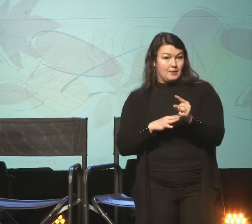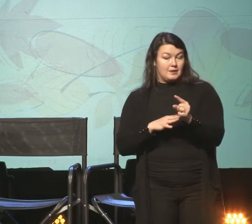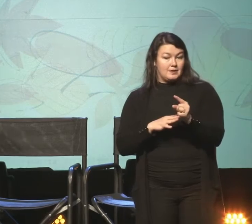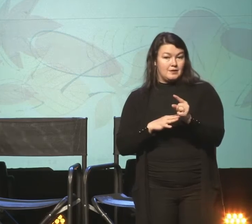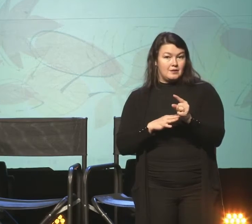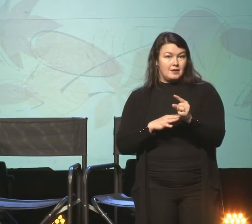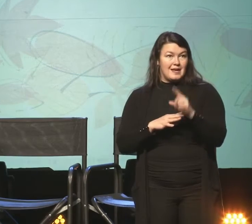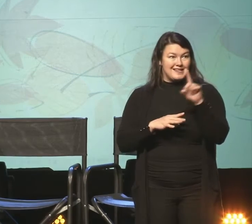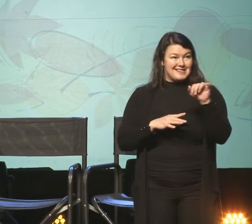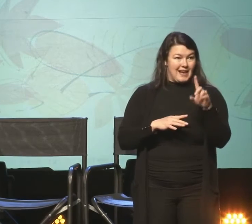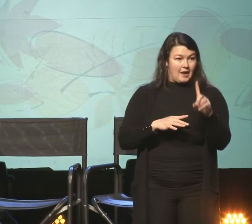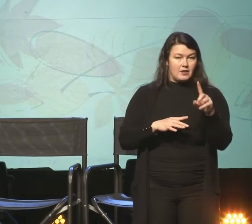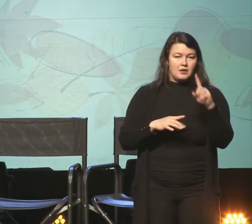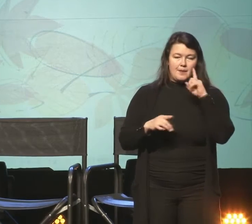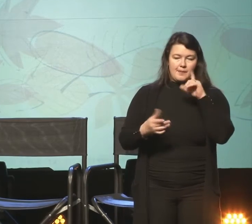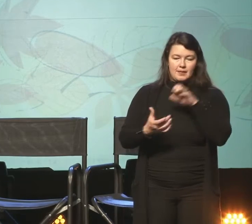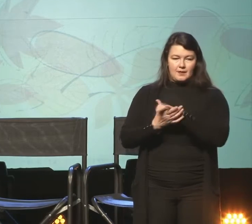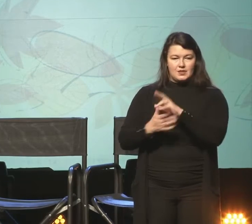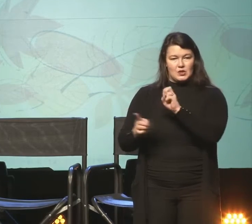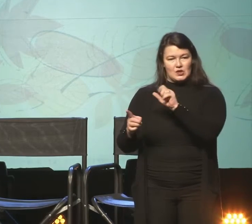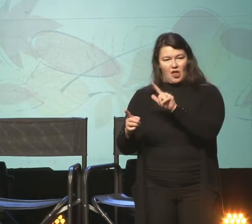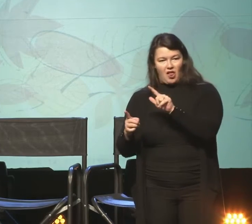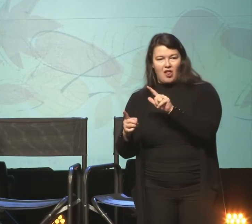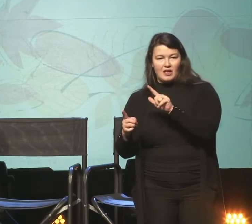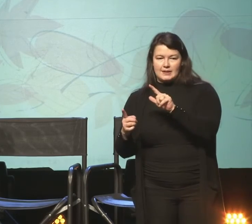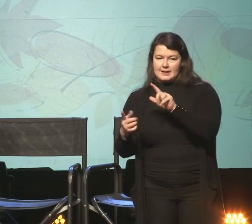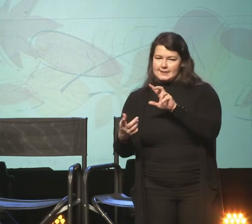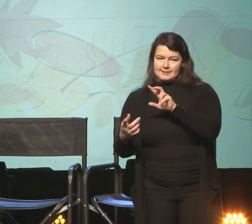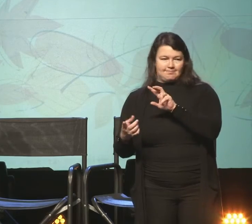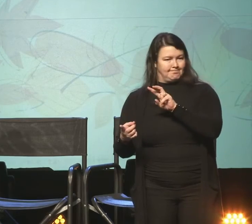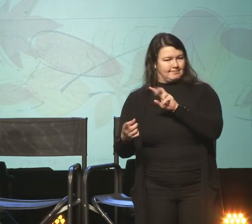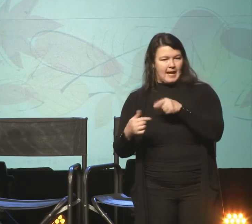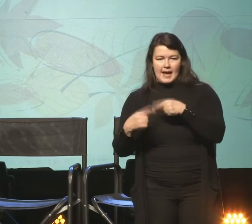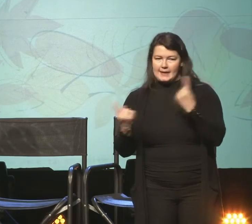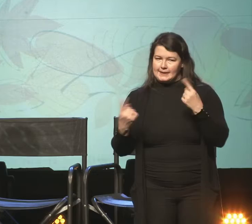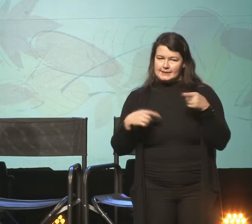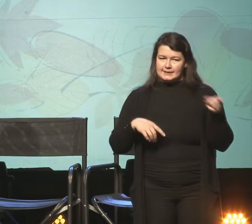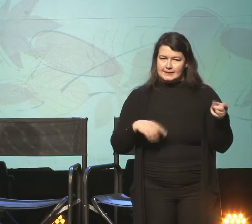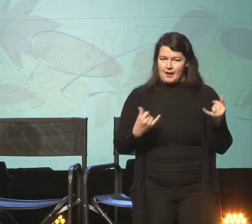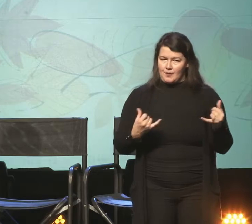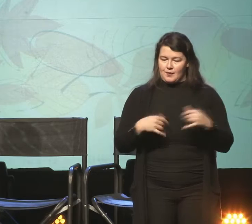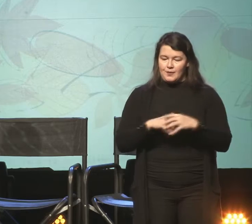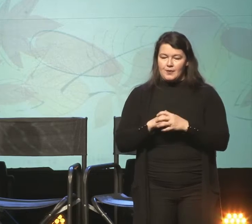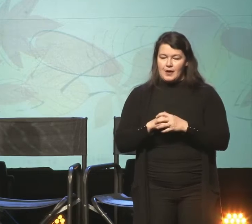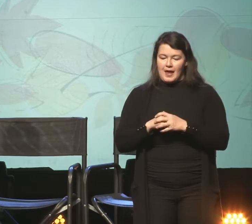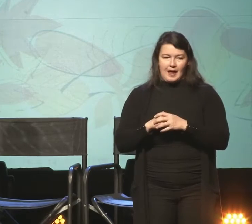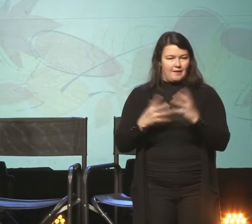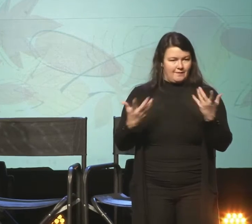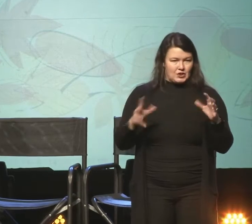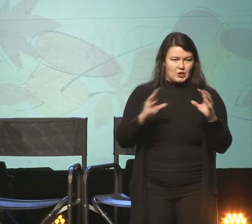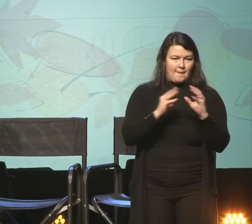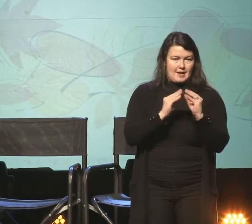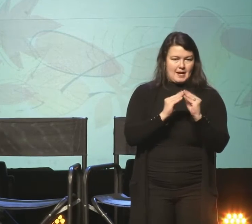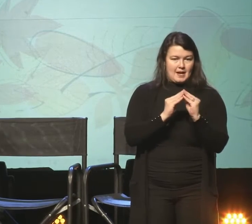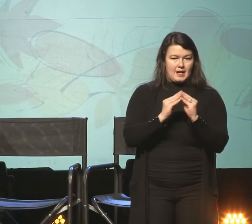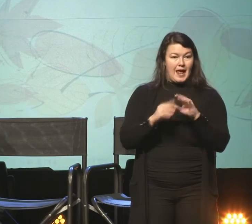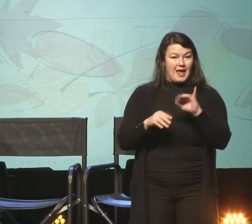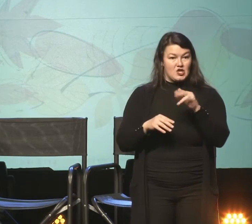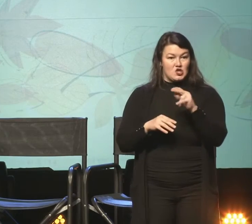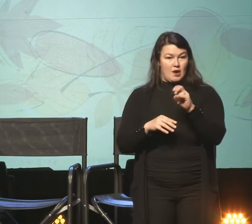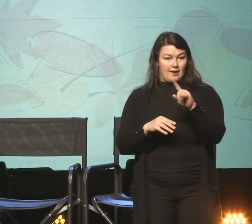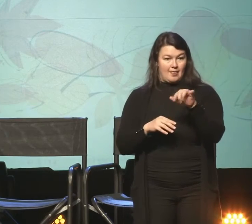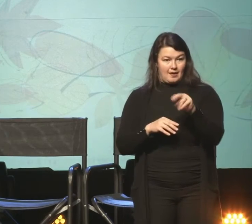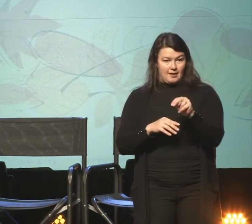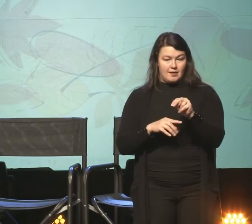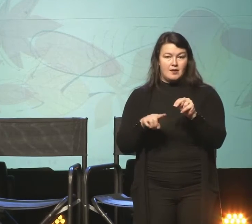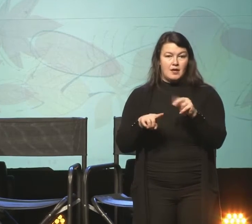that Saul has turned against him. And Jonathan and David have this meeting. And it's a pivotal moment, and Jonathan swears